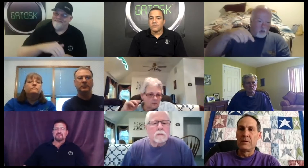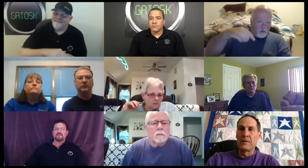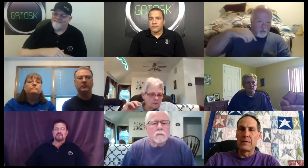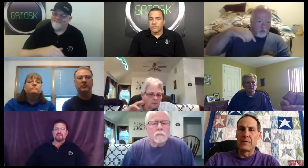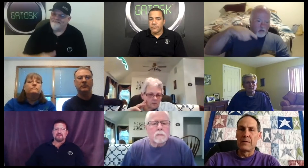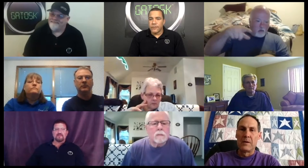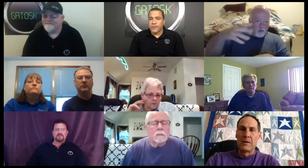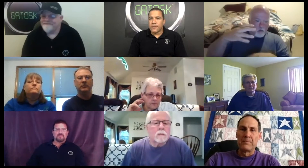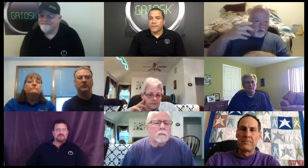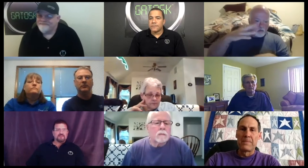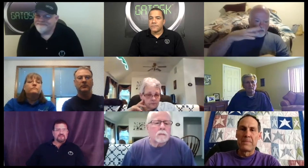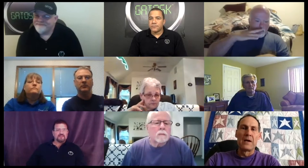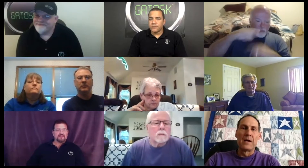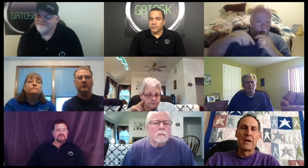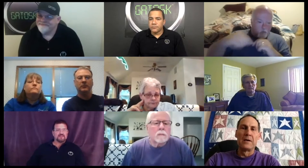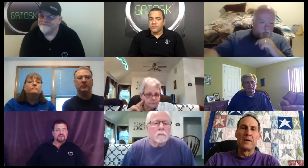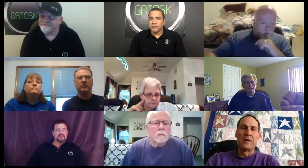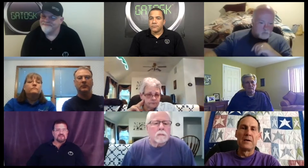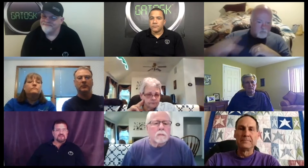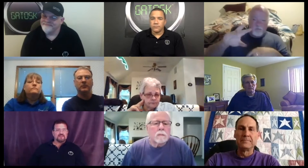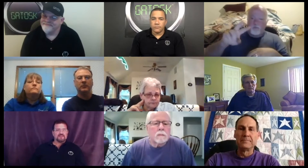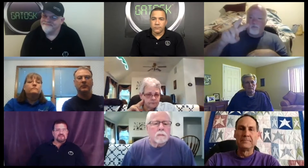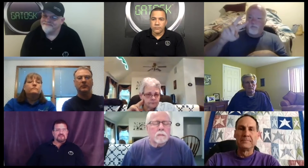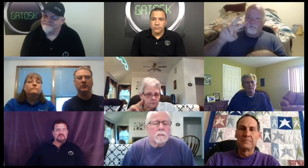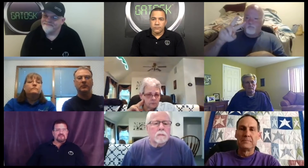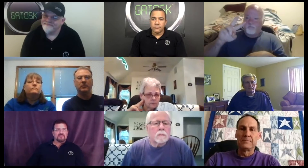Hi. I would like to speak about